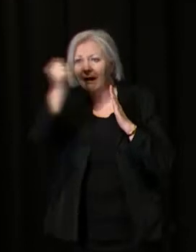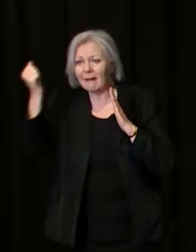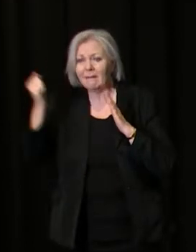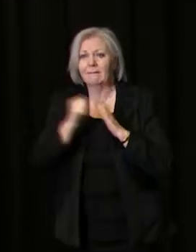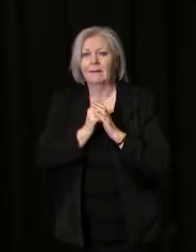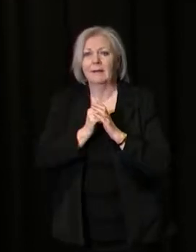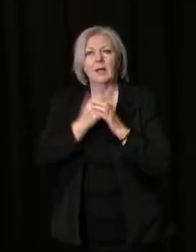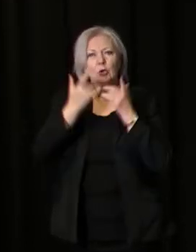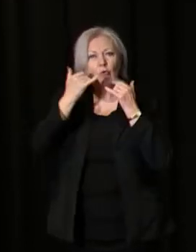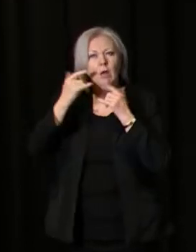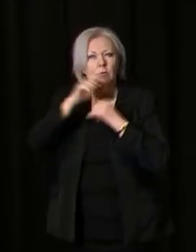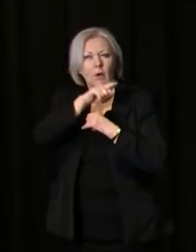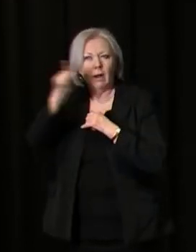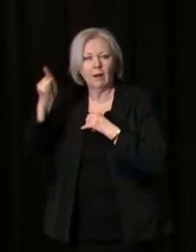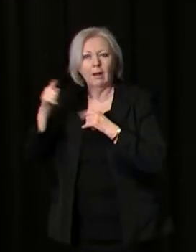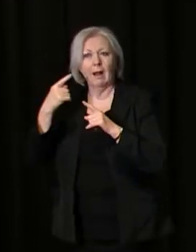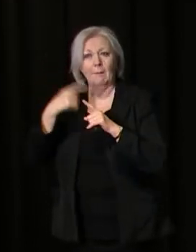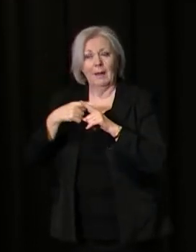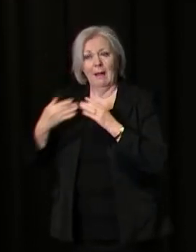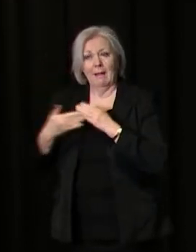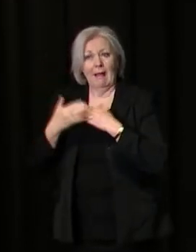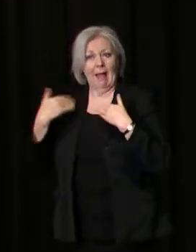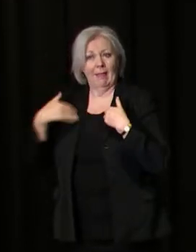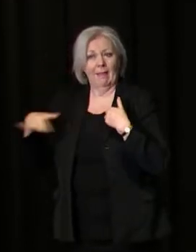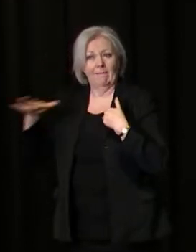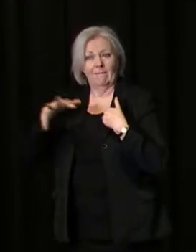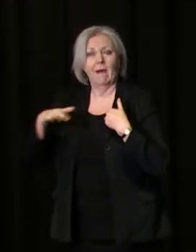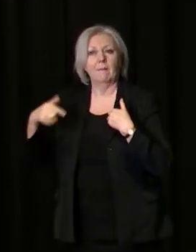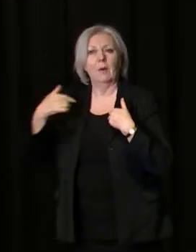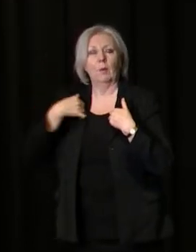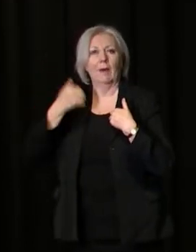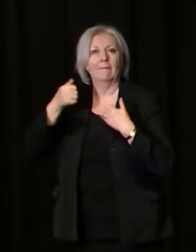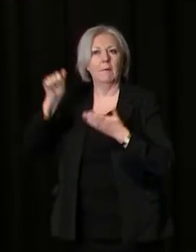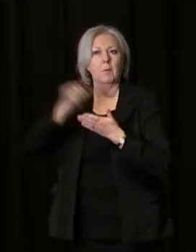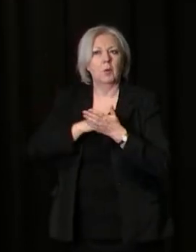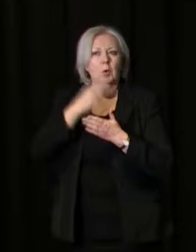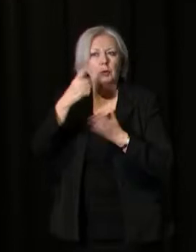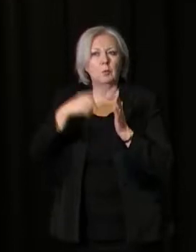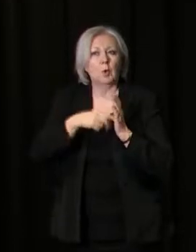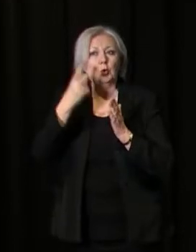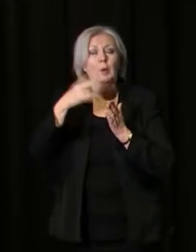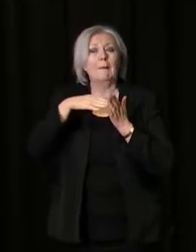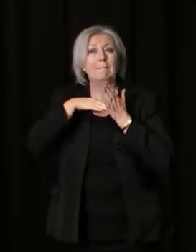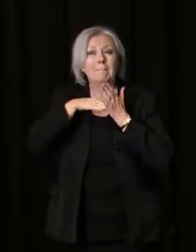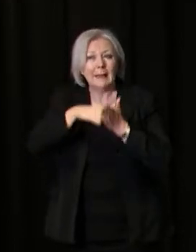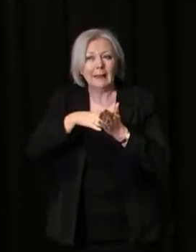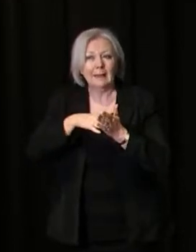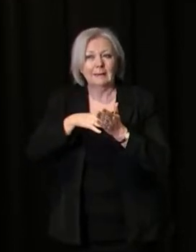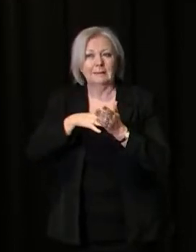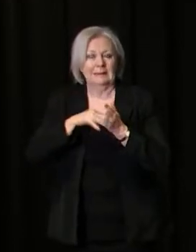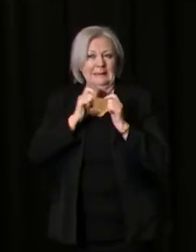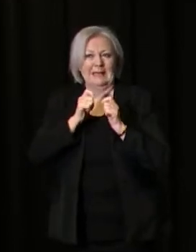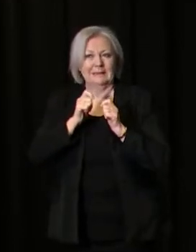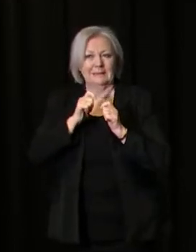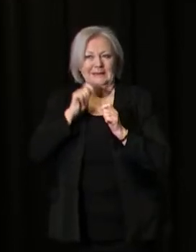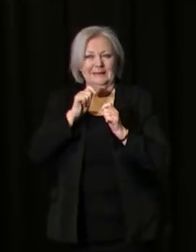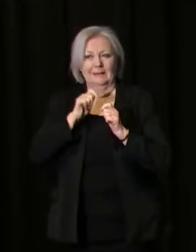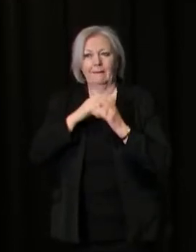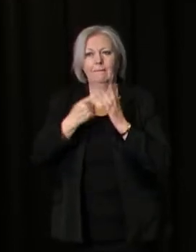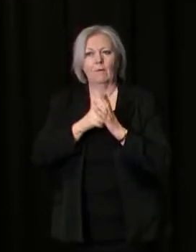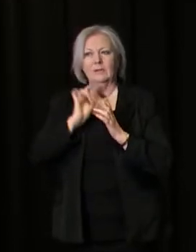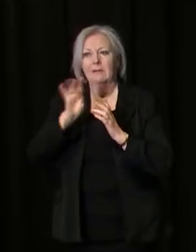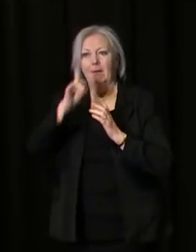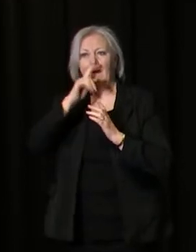doing it in health, and we've purchased, in the process of purchasing, over 2.2 million rapid antigen testings in health and